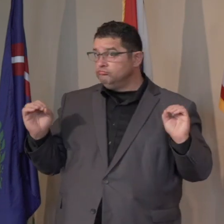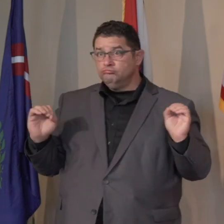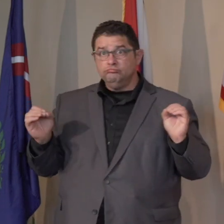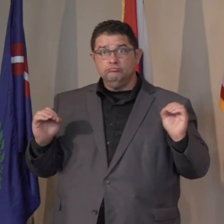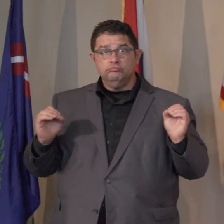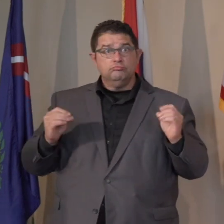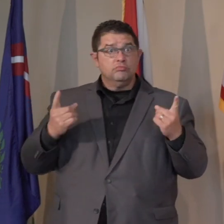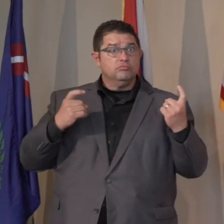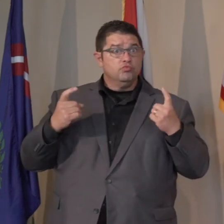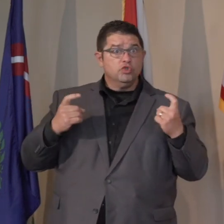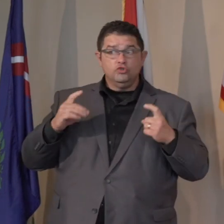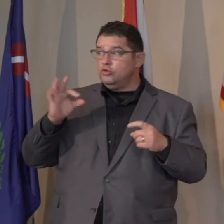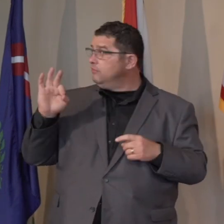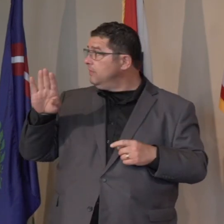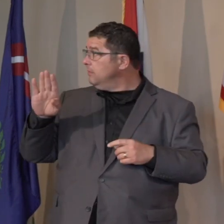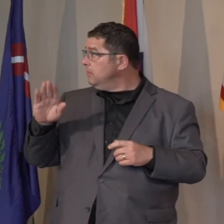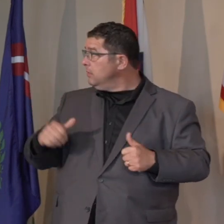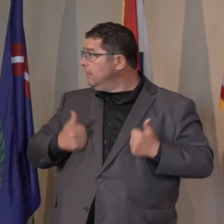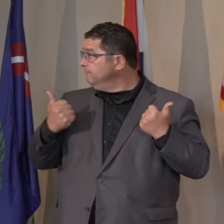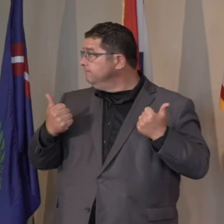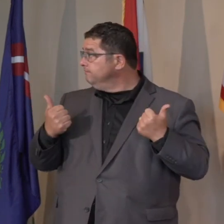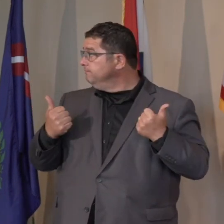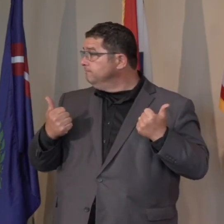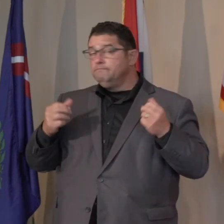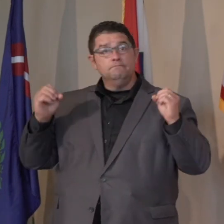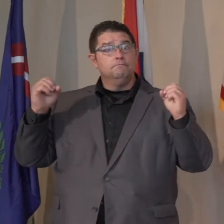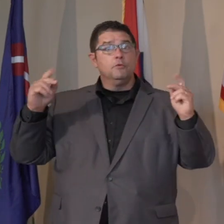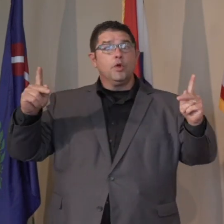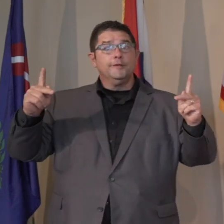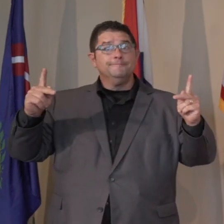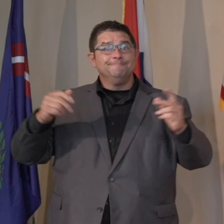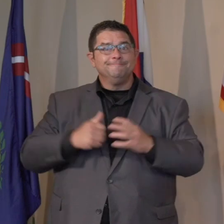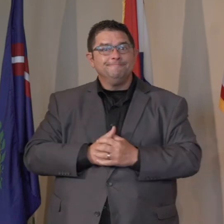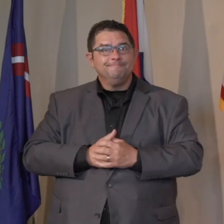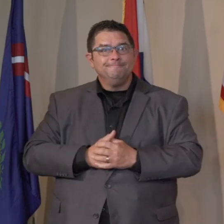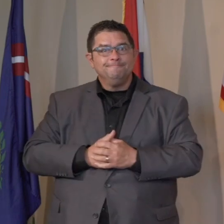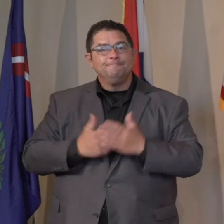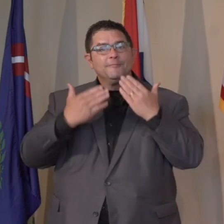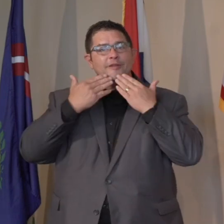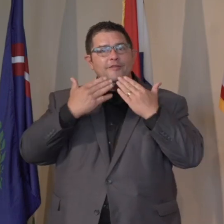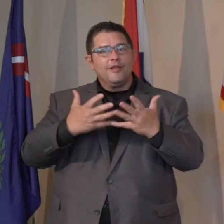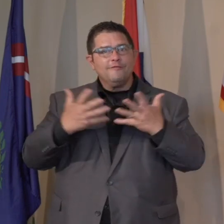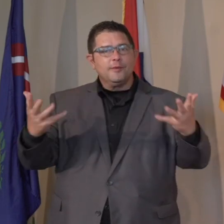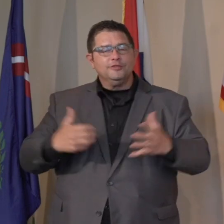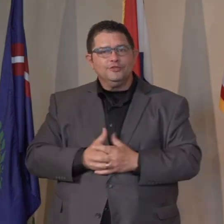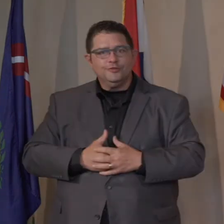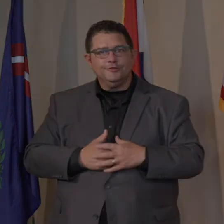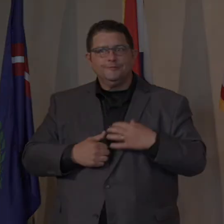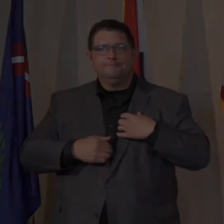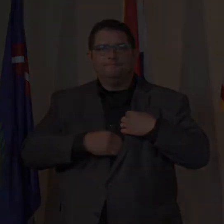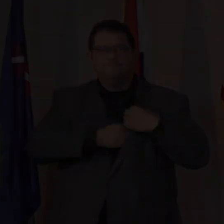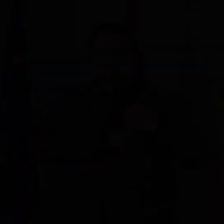on Facebook Live? Okay. Thank you very much.